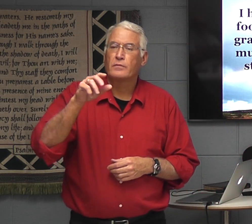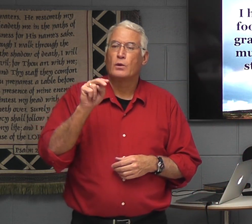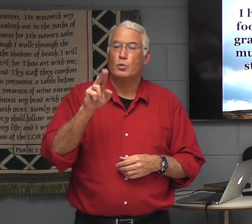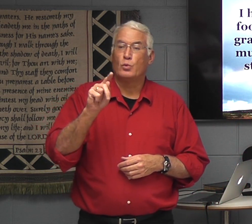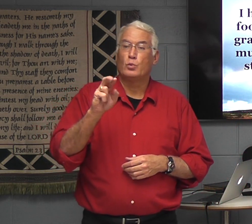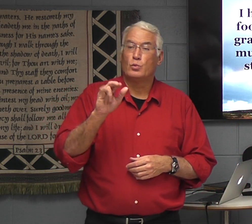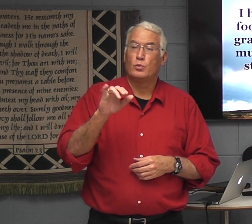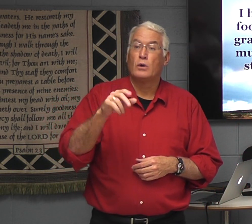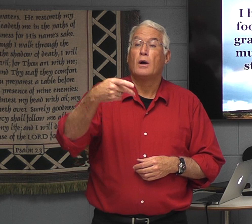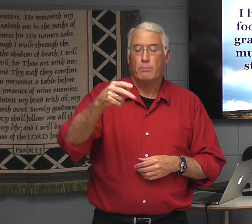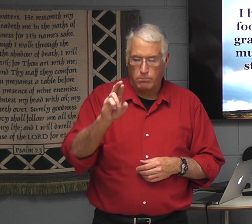tonight.